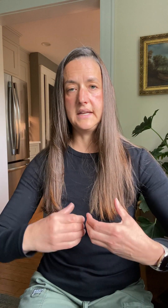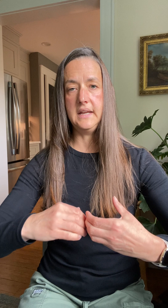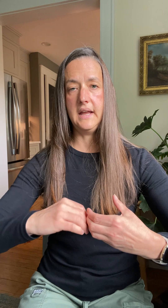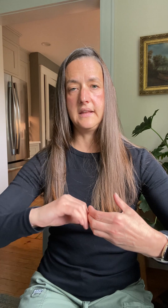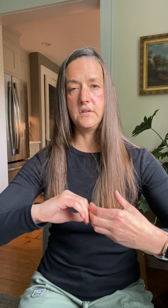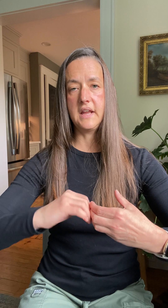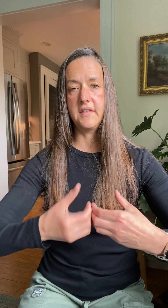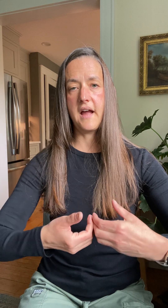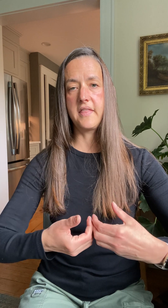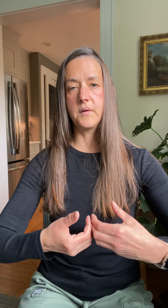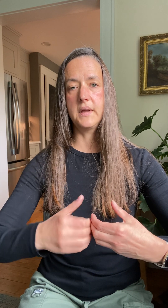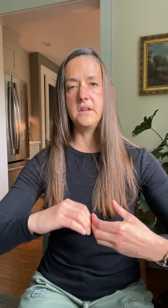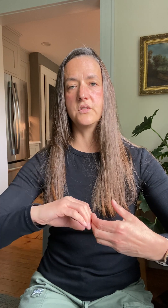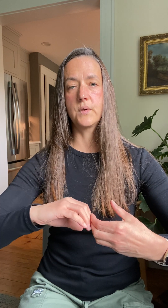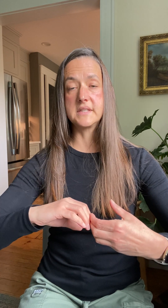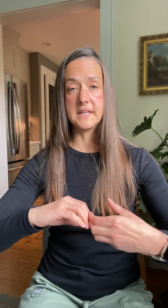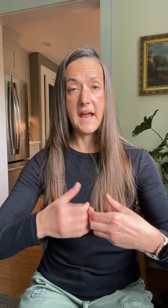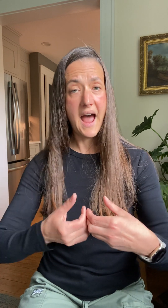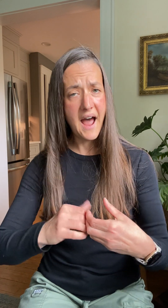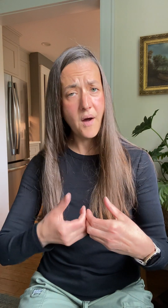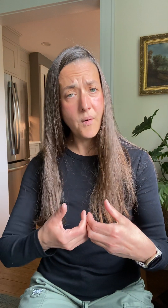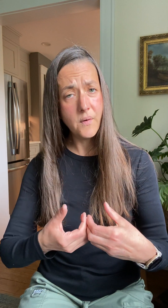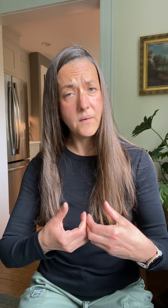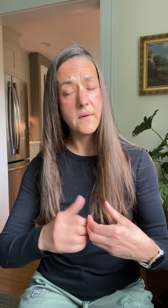C, and you take the other one and you twist it. How